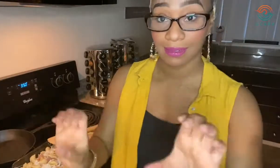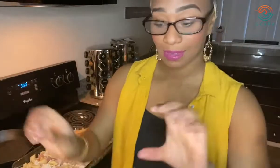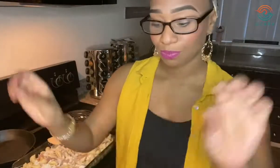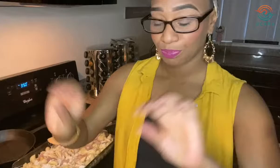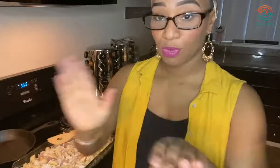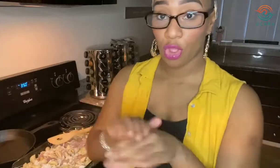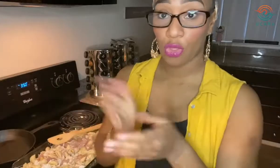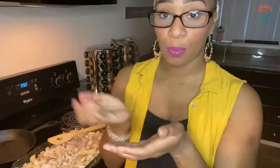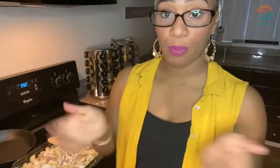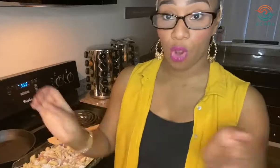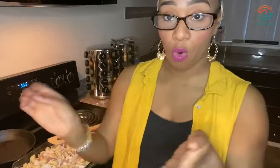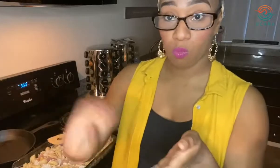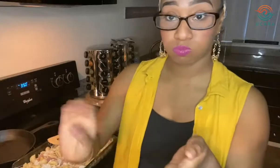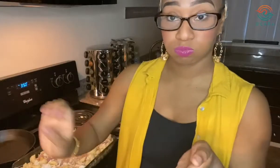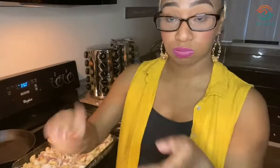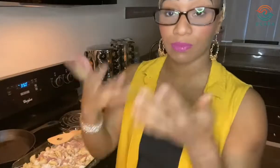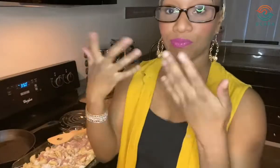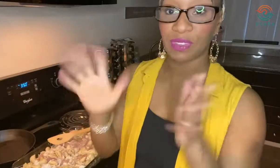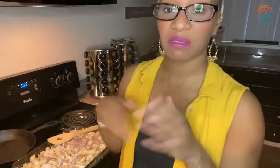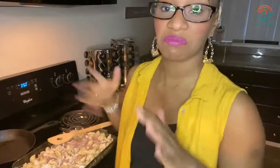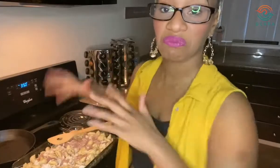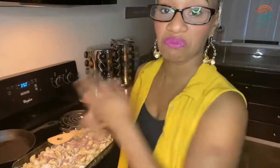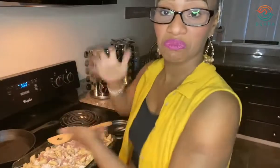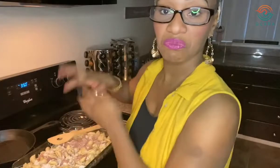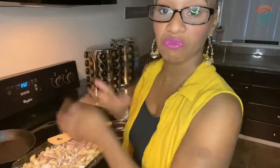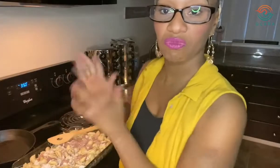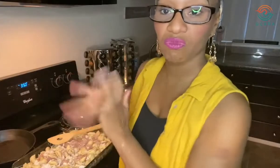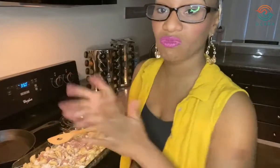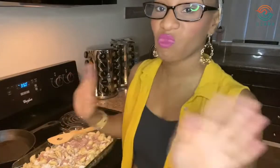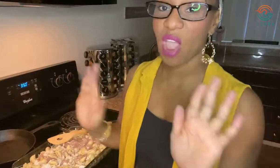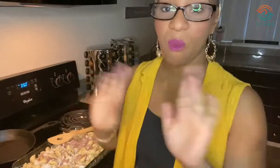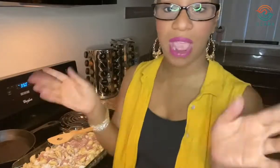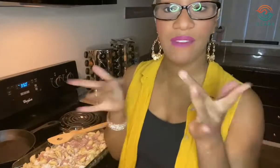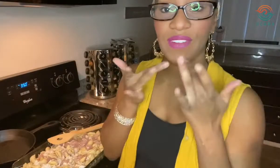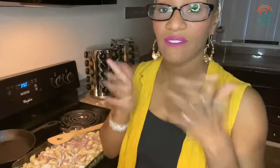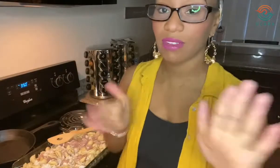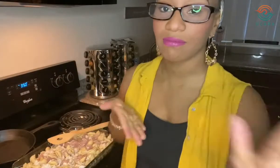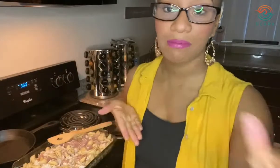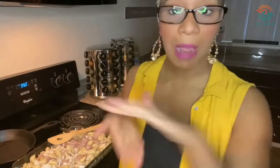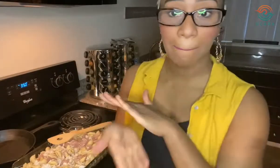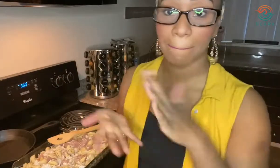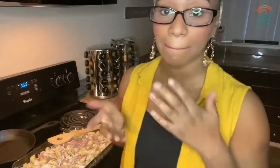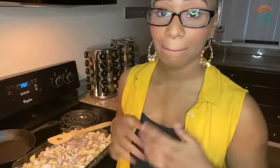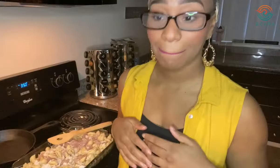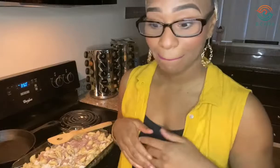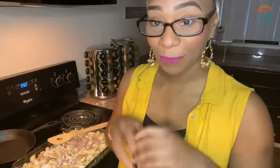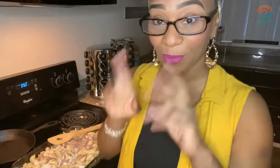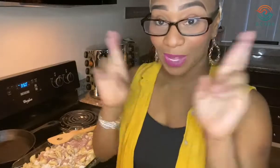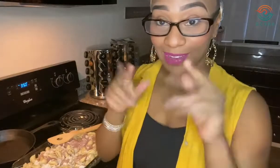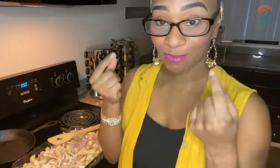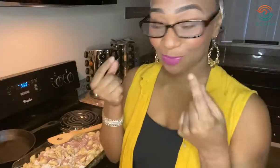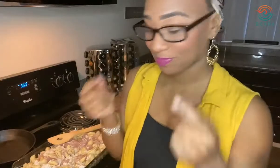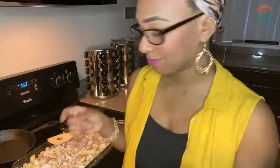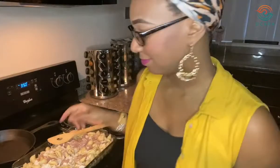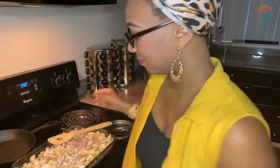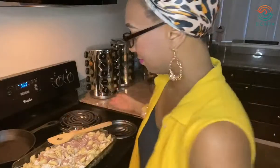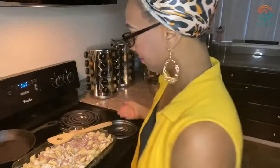Adding seasonings is optional. If you don't want the added flavor, go ahead and add the creamy cheese to the pasta and pop it in the oven.